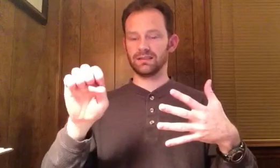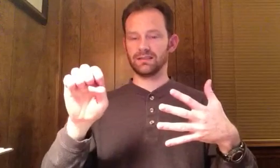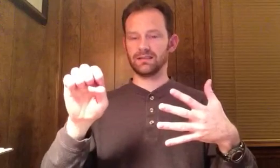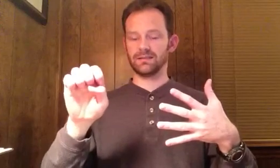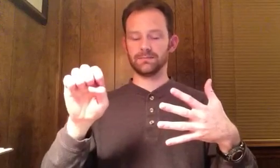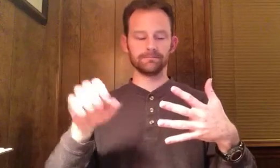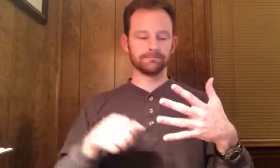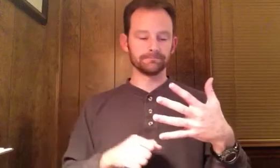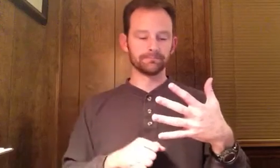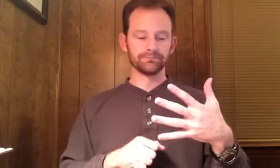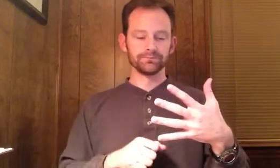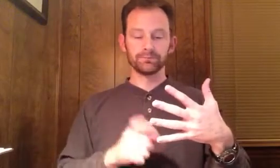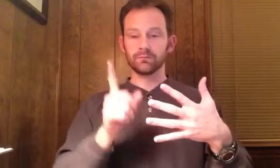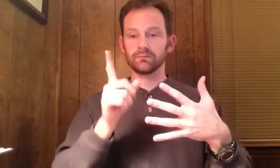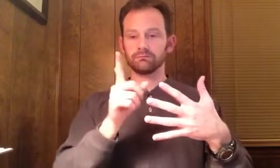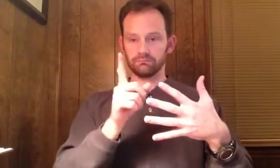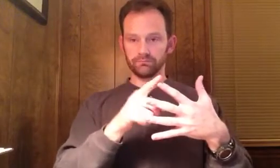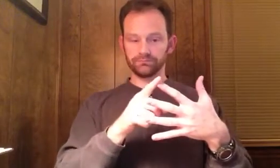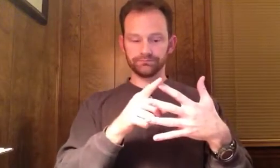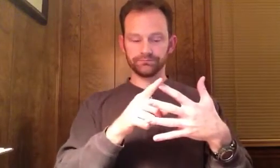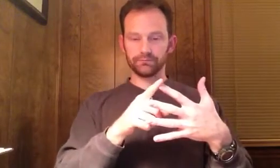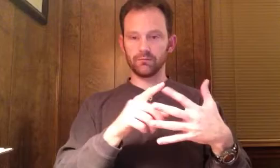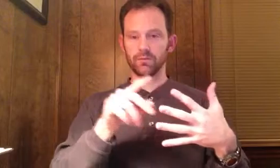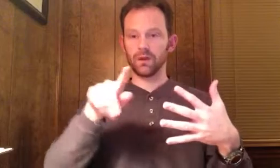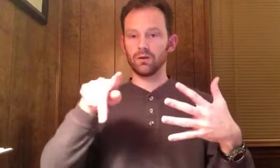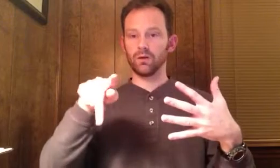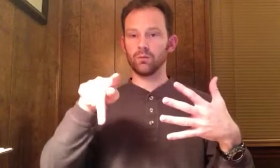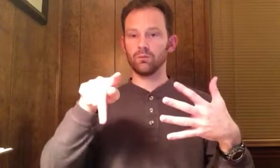I-N-T-E-R-P-H-A-S-E. Second one, prophase,